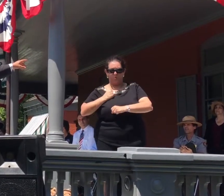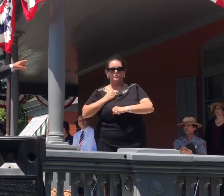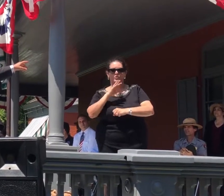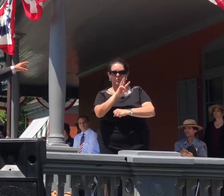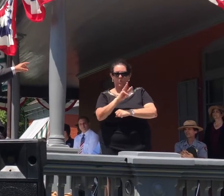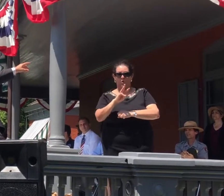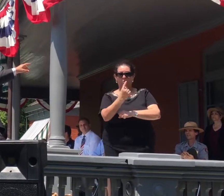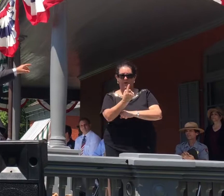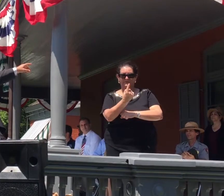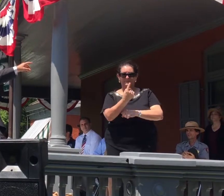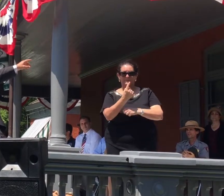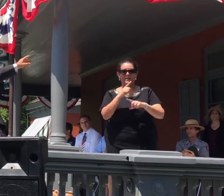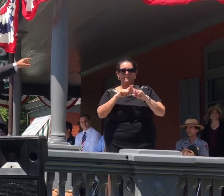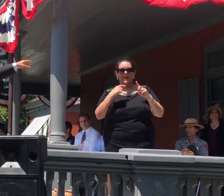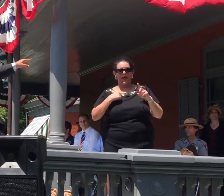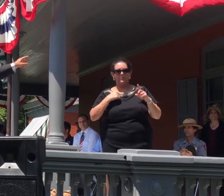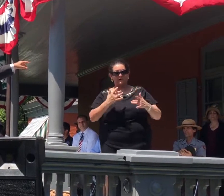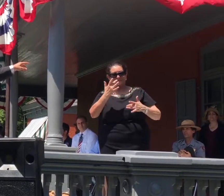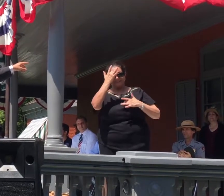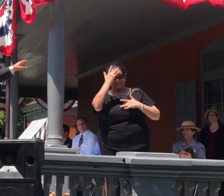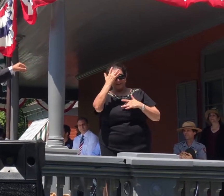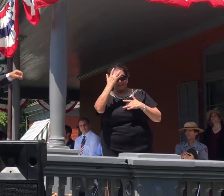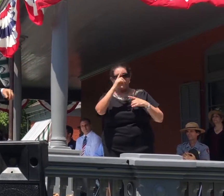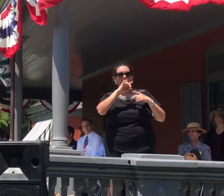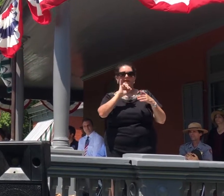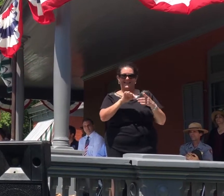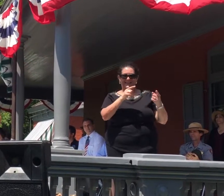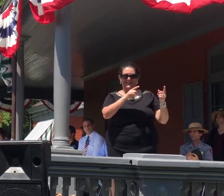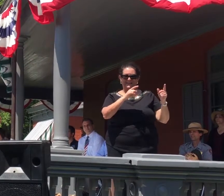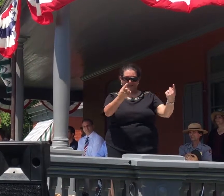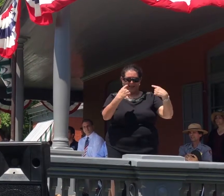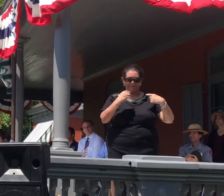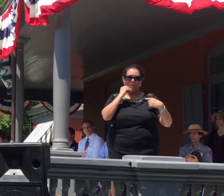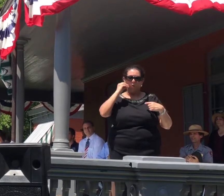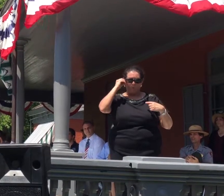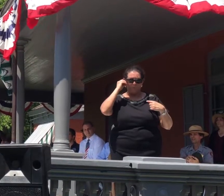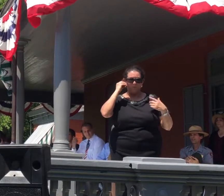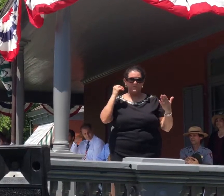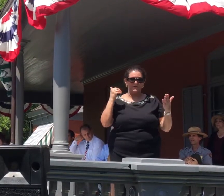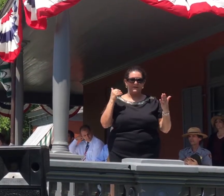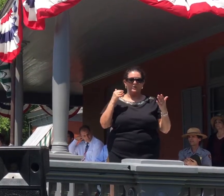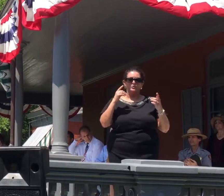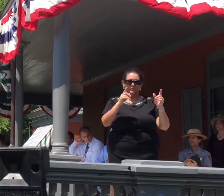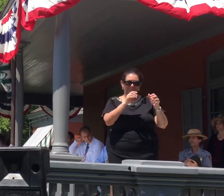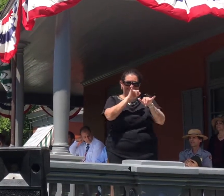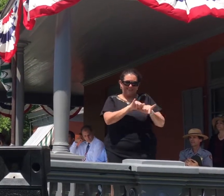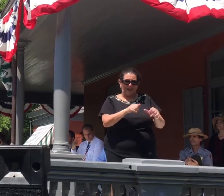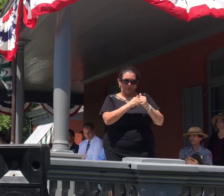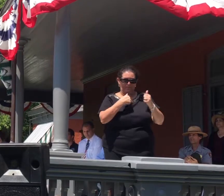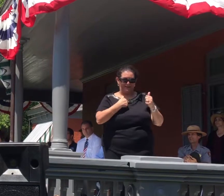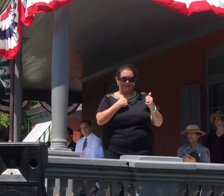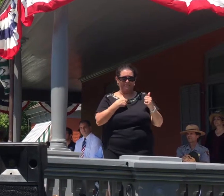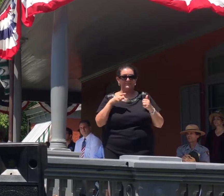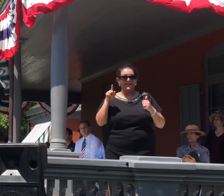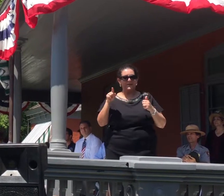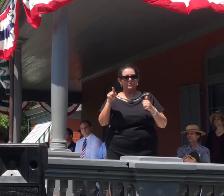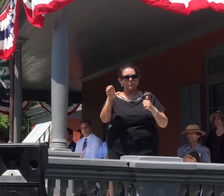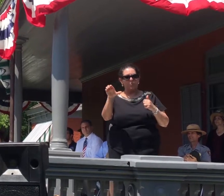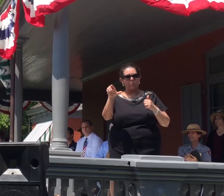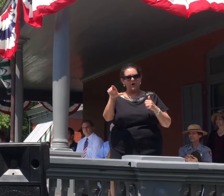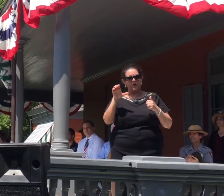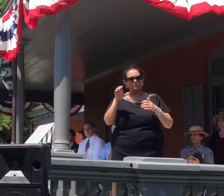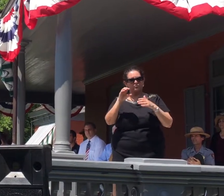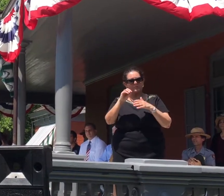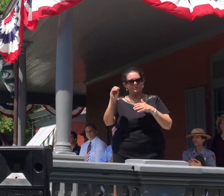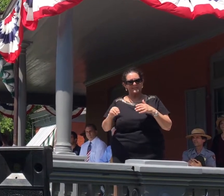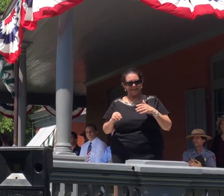was here at home when I was convalescing from my illness and surgery towards the end of my life. Archie was declared 100% disabled